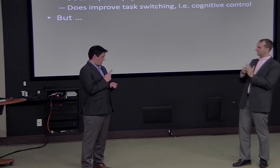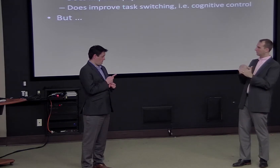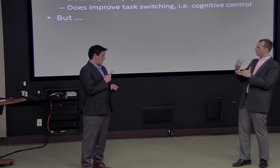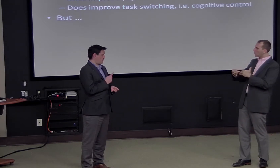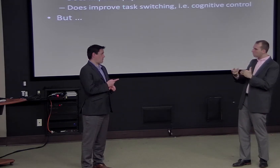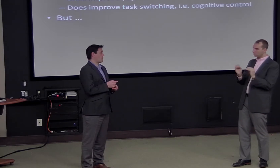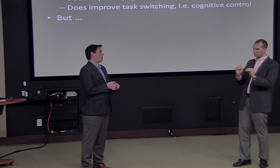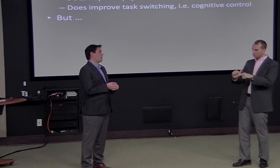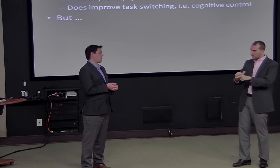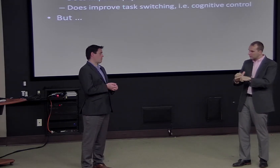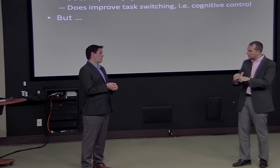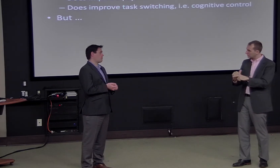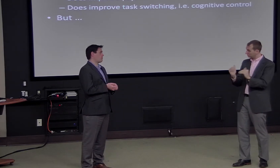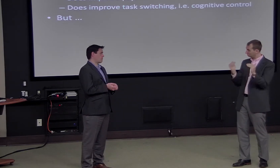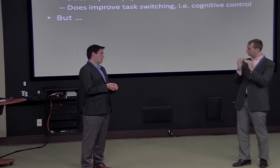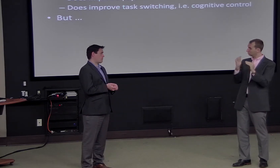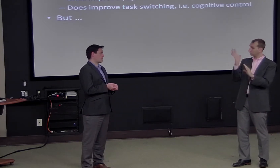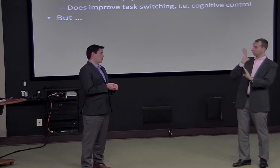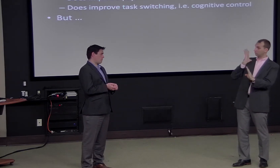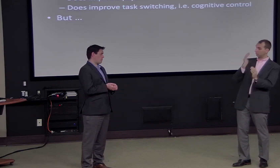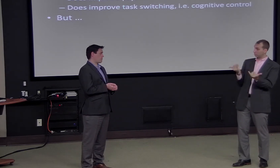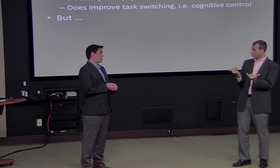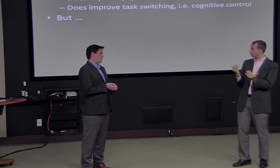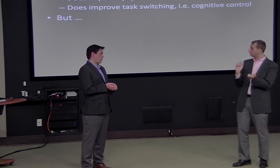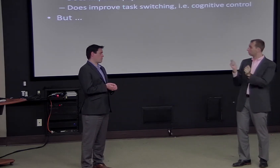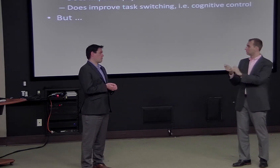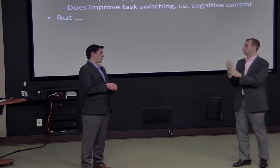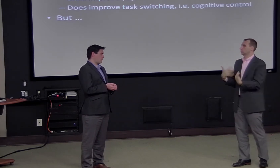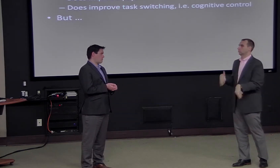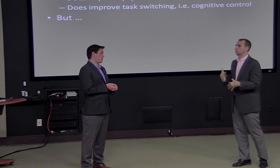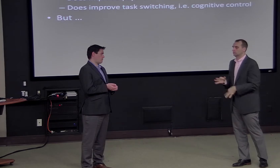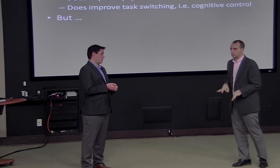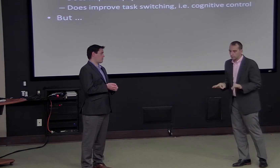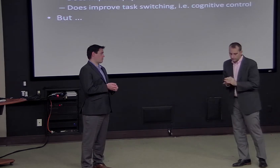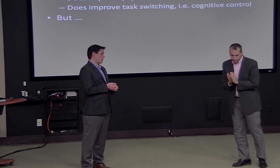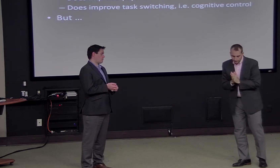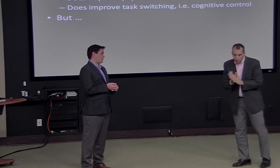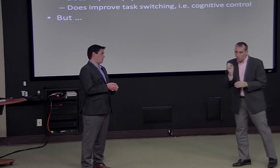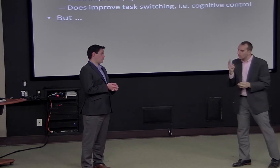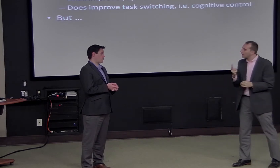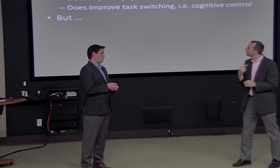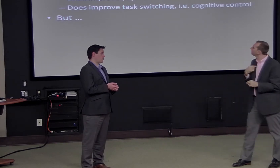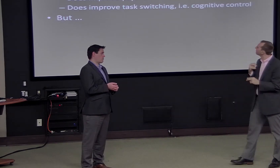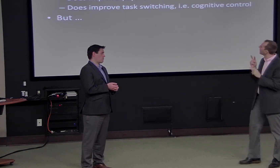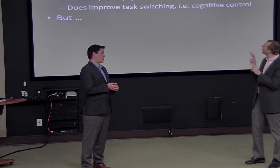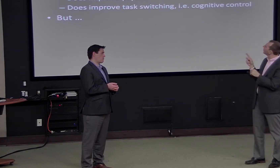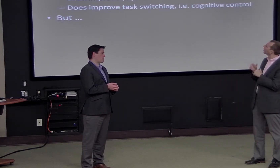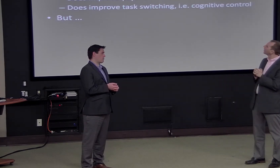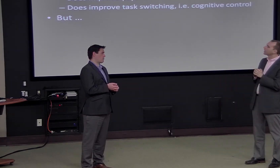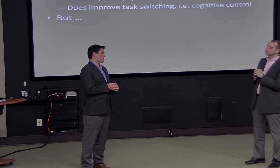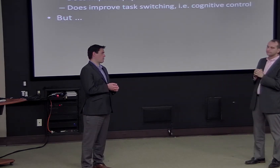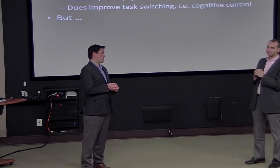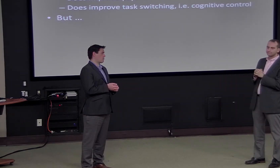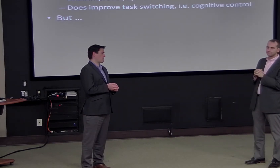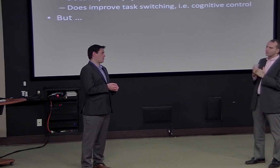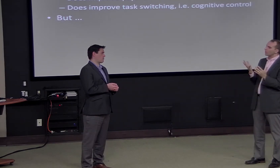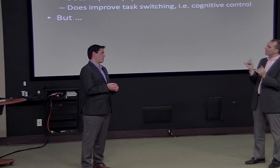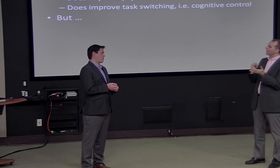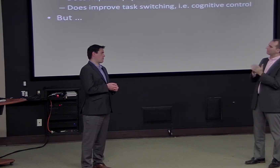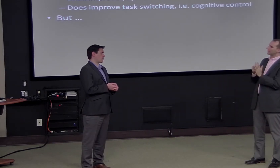understand what it means to be trained, and if it was very much a self-appointed kind of major, if you're going